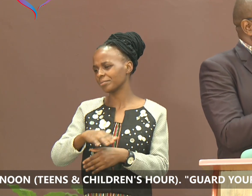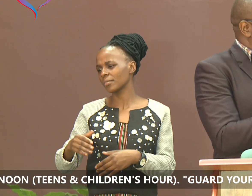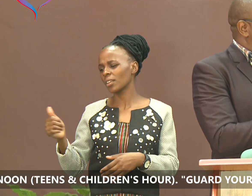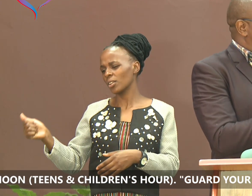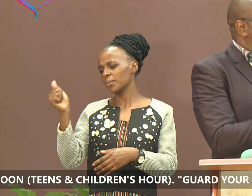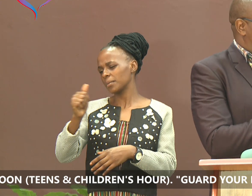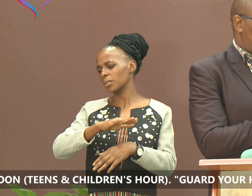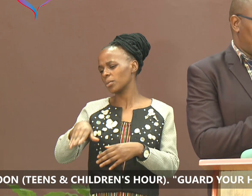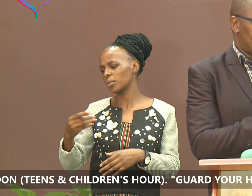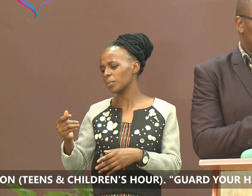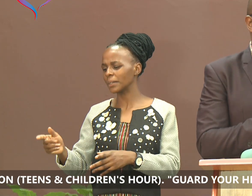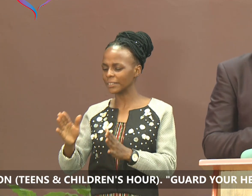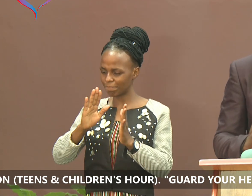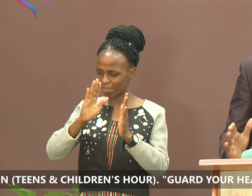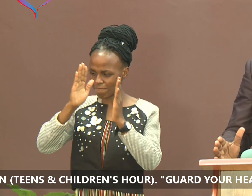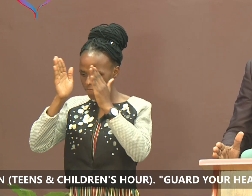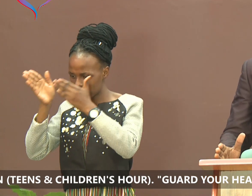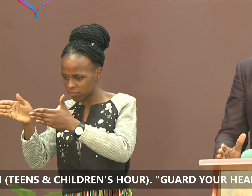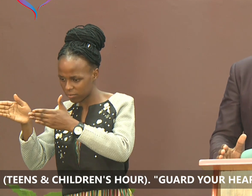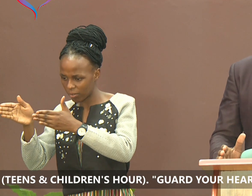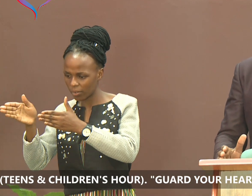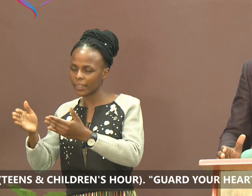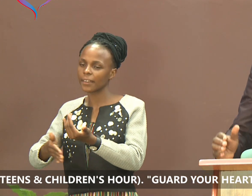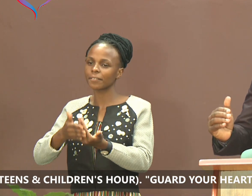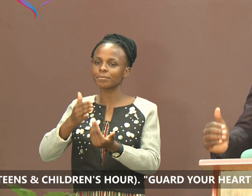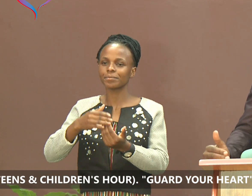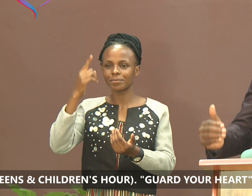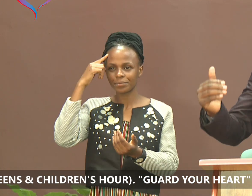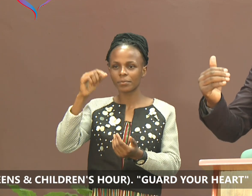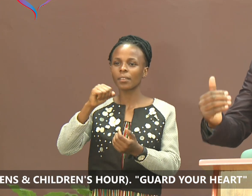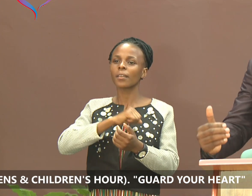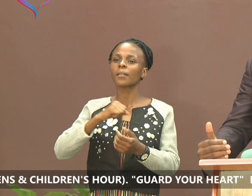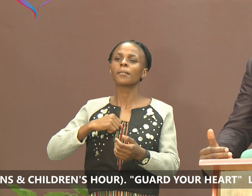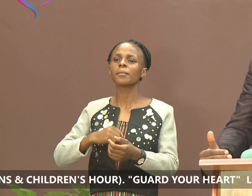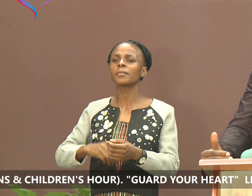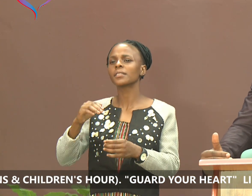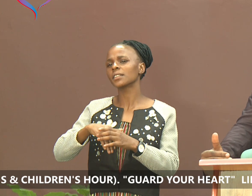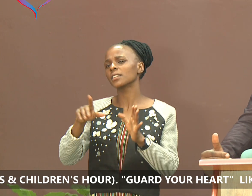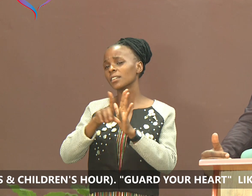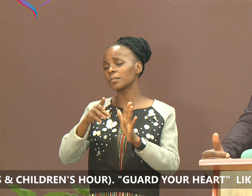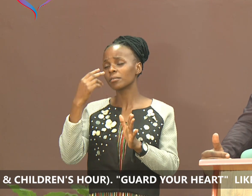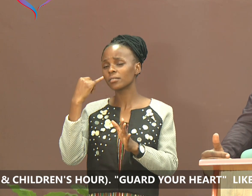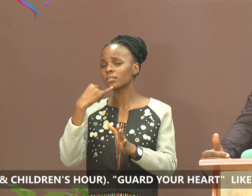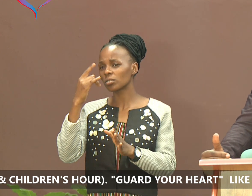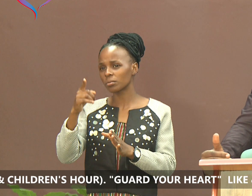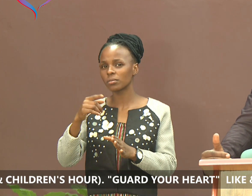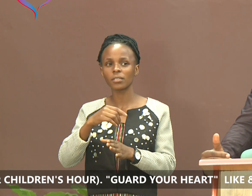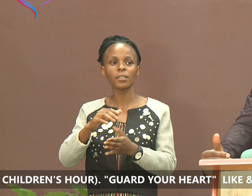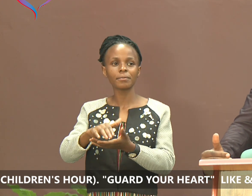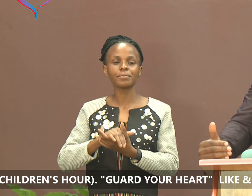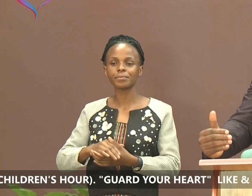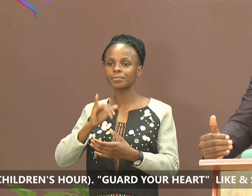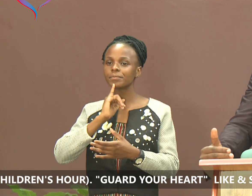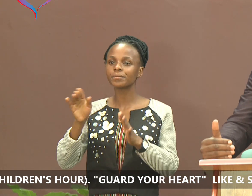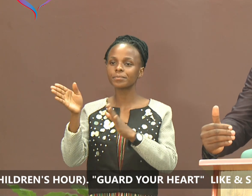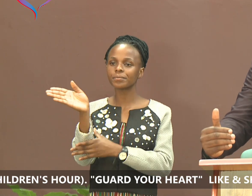in that direction. Nemukwata sente zonna ne muzitwala eyo. I'm telling you, marriage is ministry. Njagala okubagamba obufumbo obabuweereza.